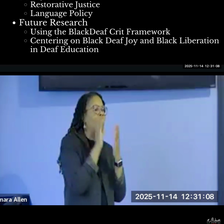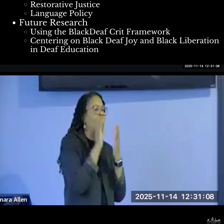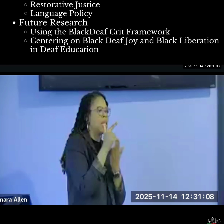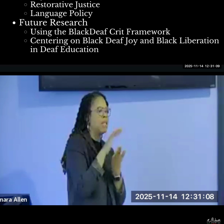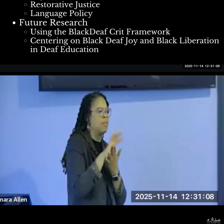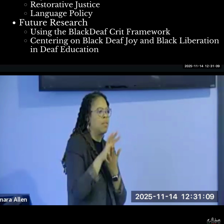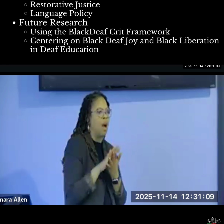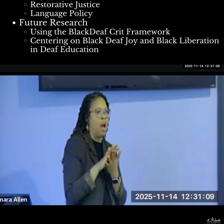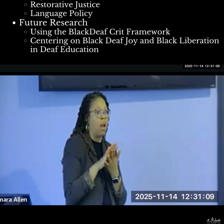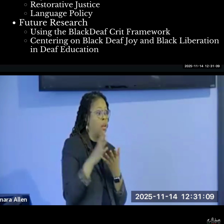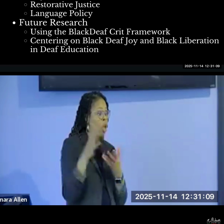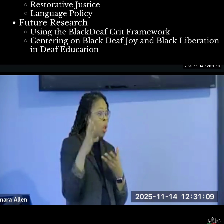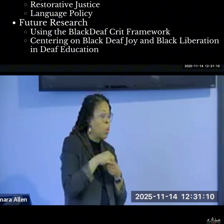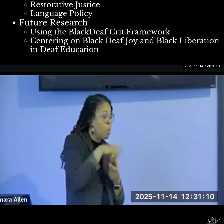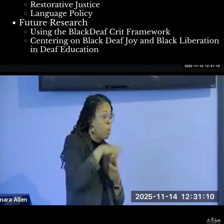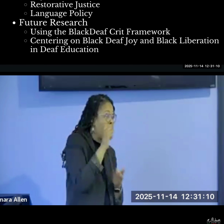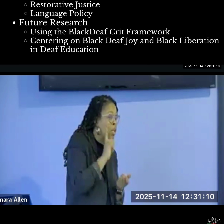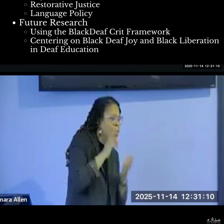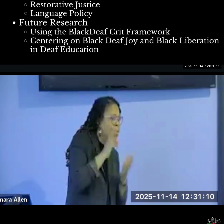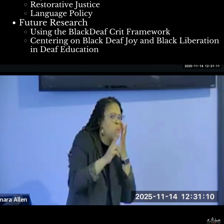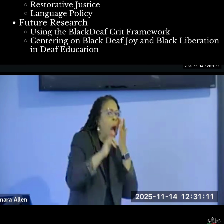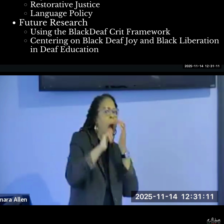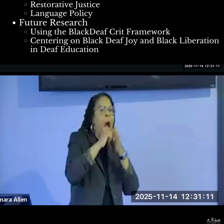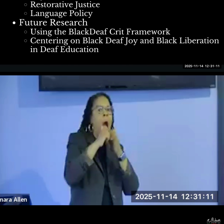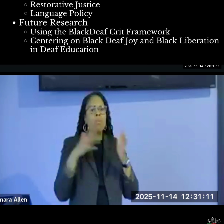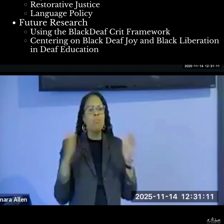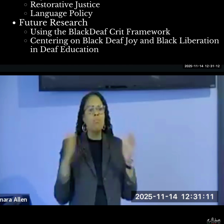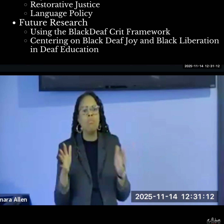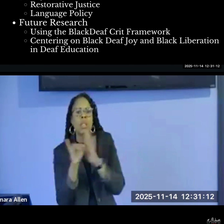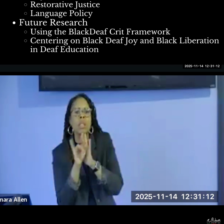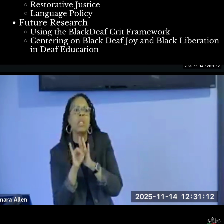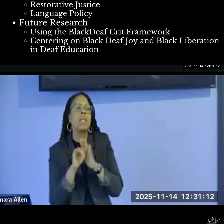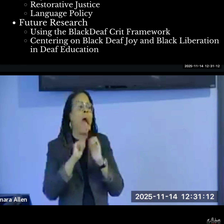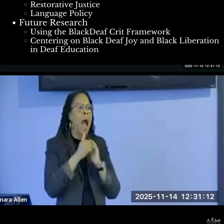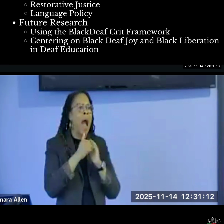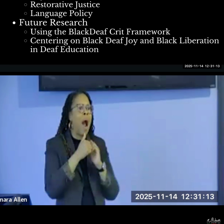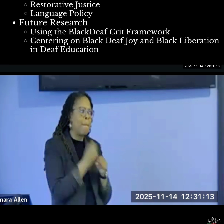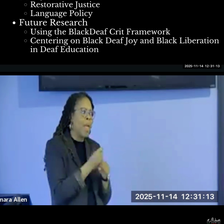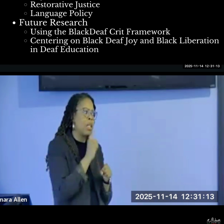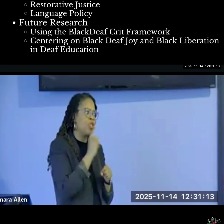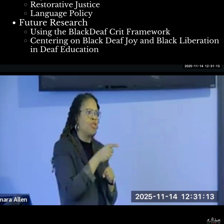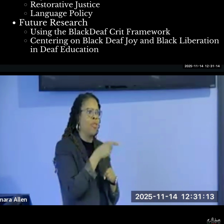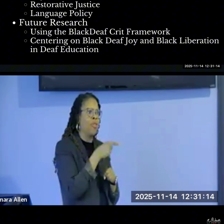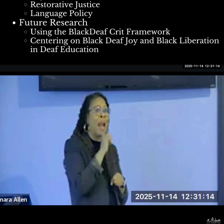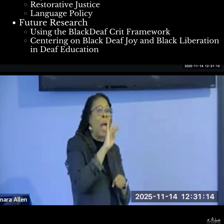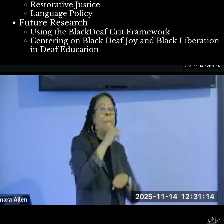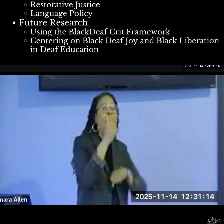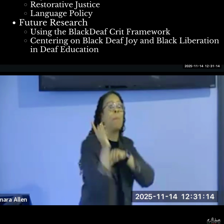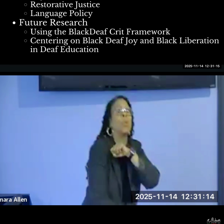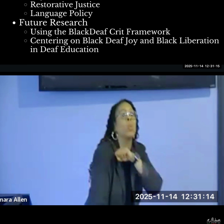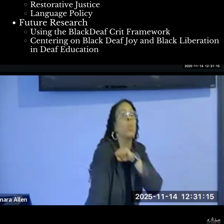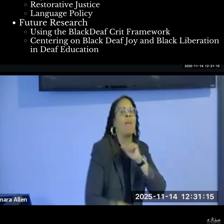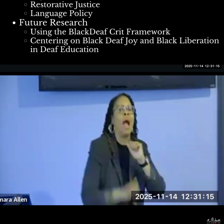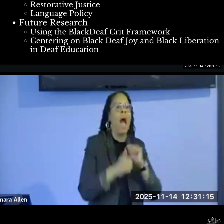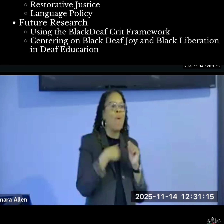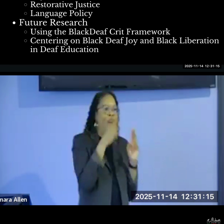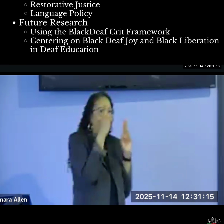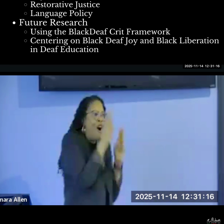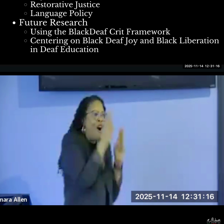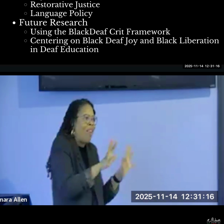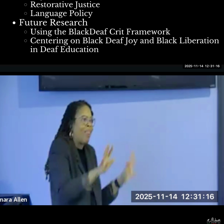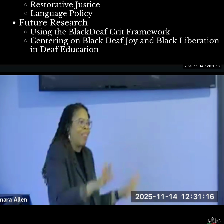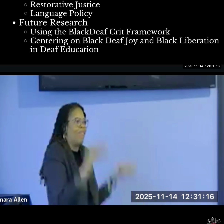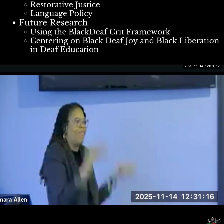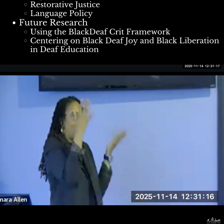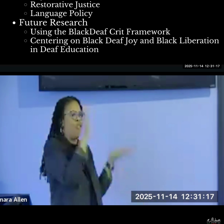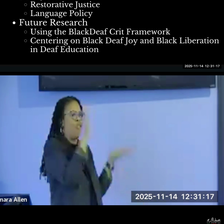Not only in the physical space, but also in the curriculum. making sure that we incorporate Black Deaf history, making sure that